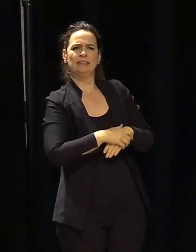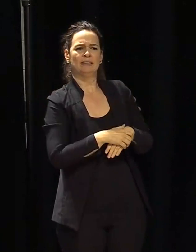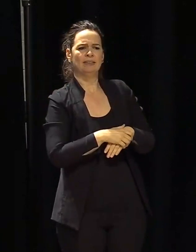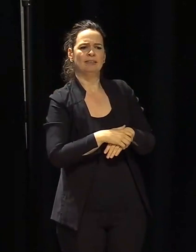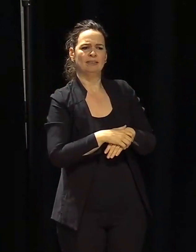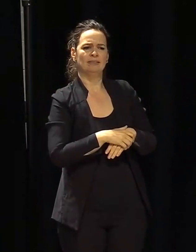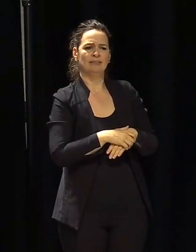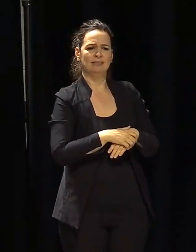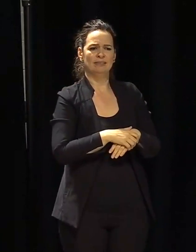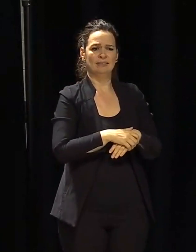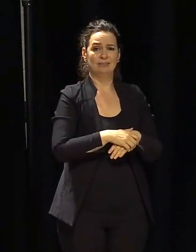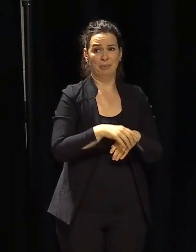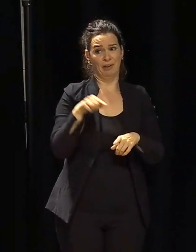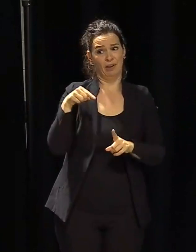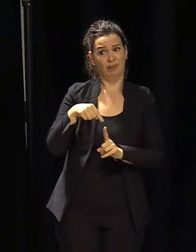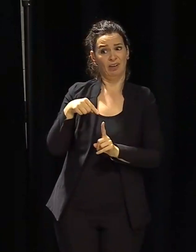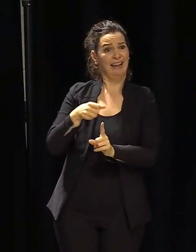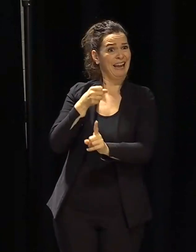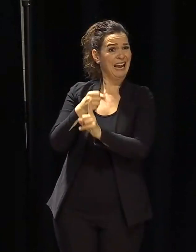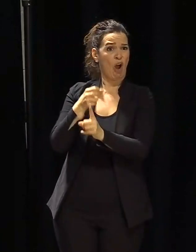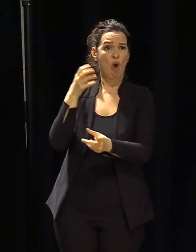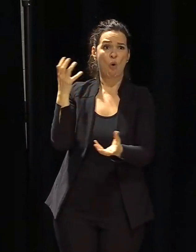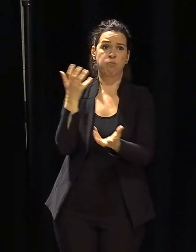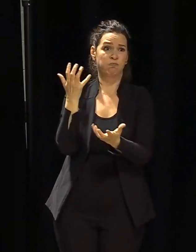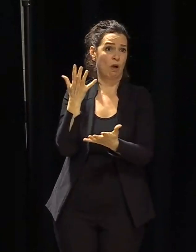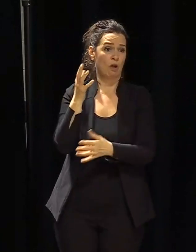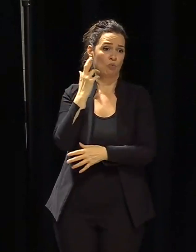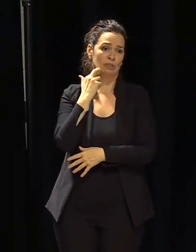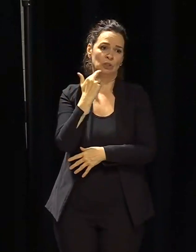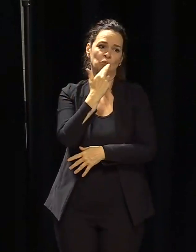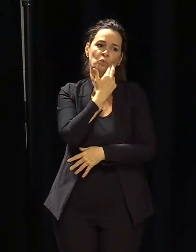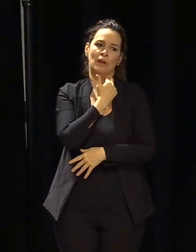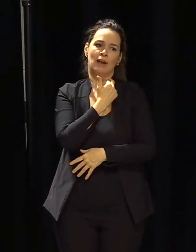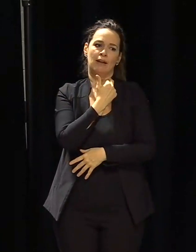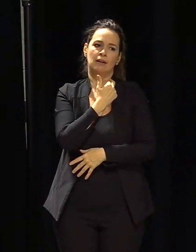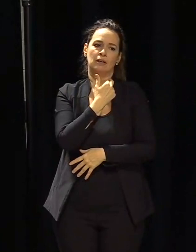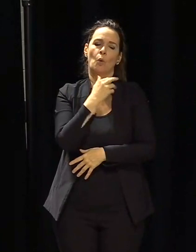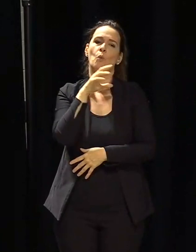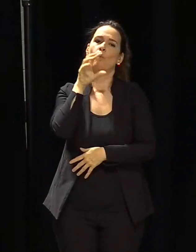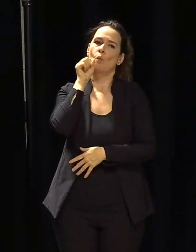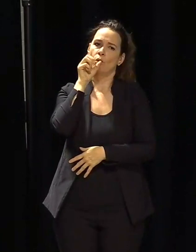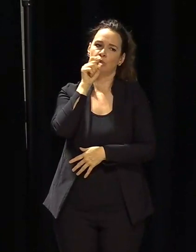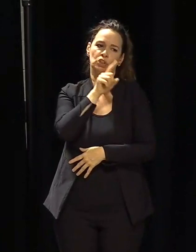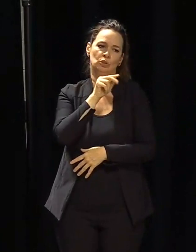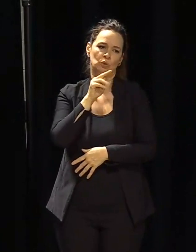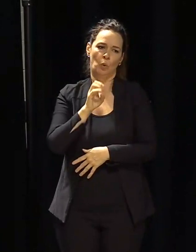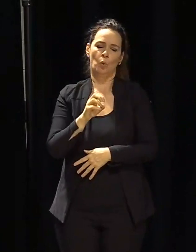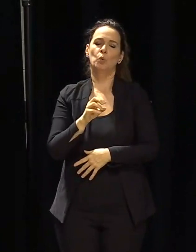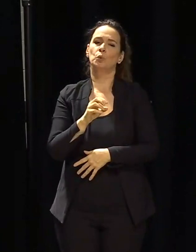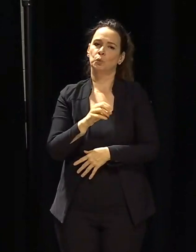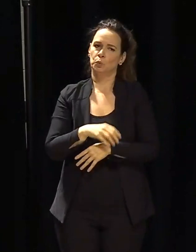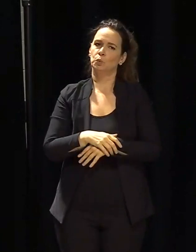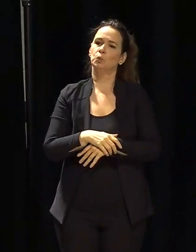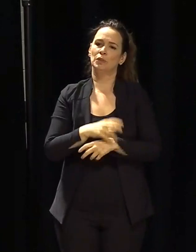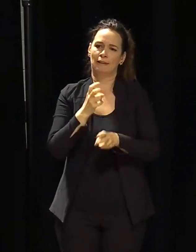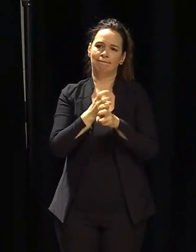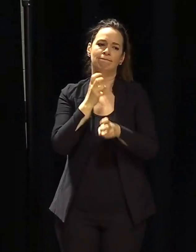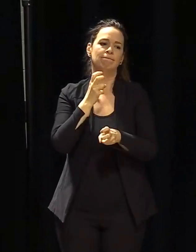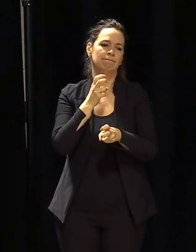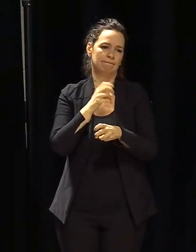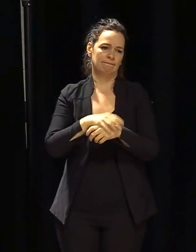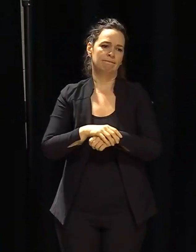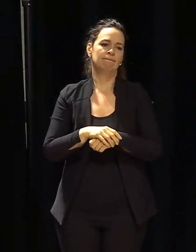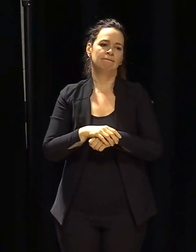zones, the data is skewing them, and so technically they should probably be in a yellow zone and have some indoor